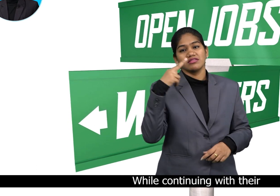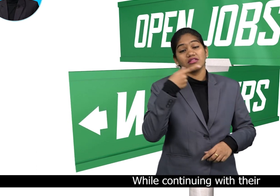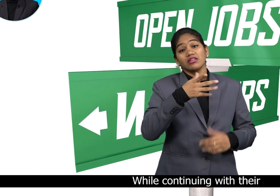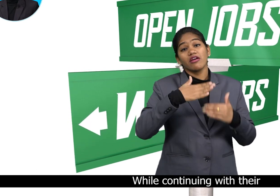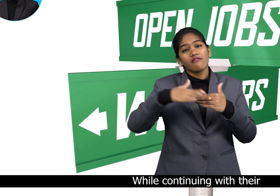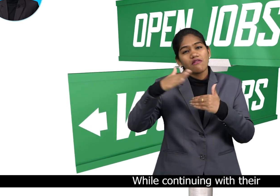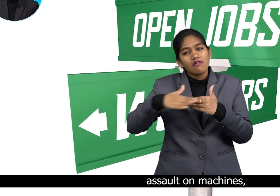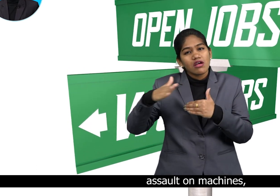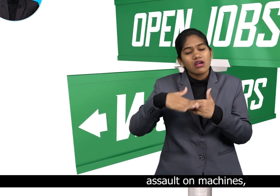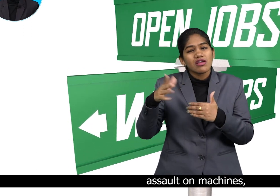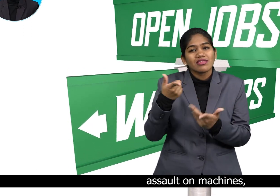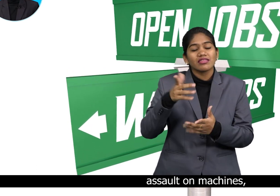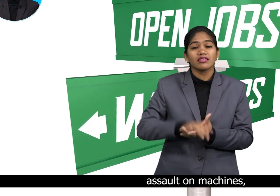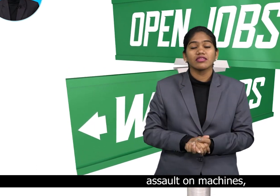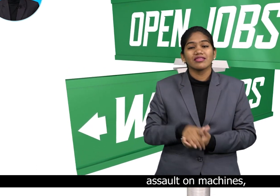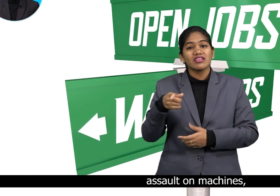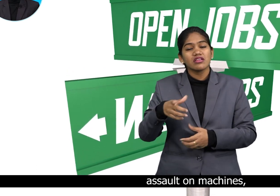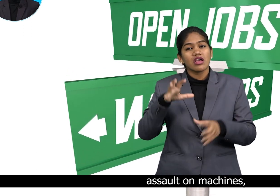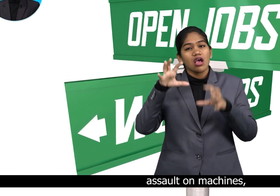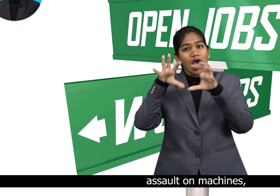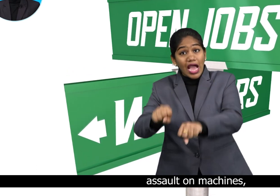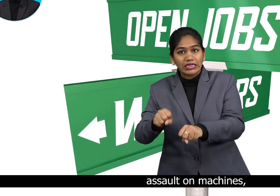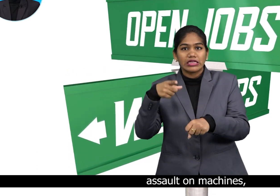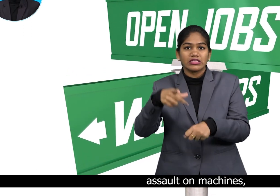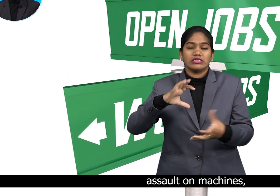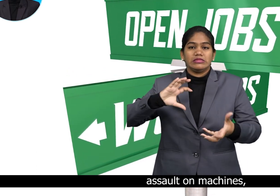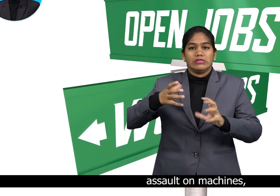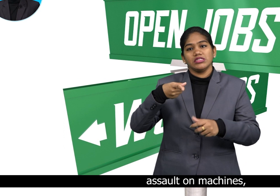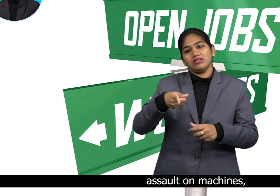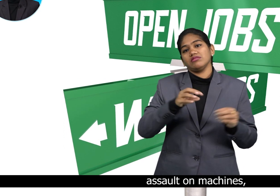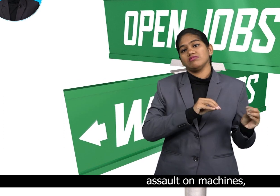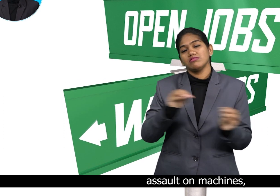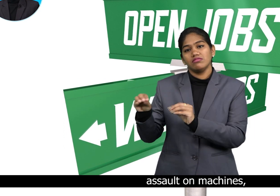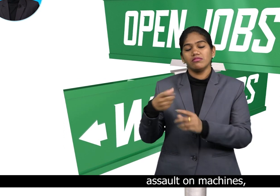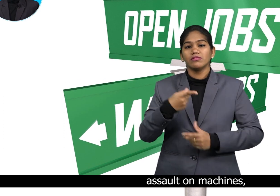their assault on machines.